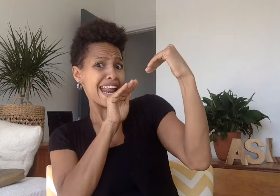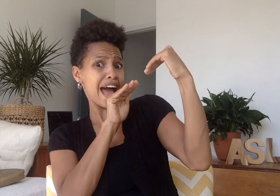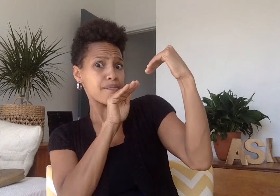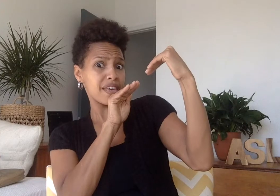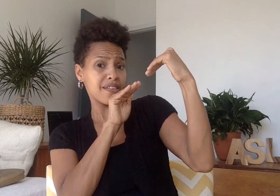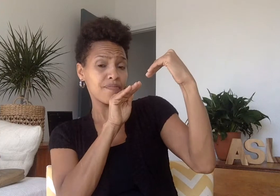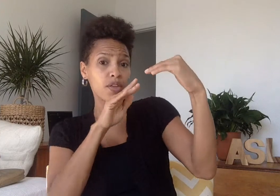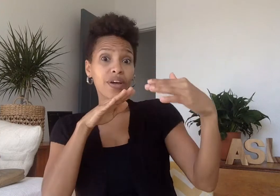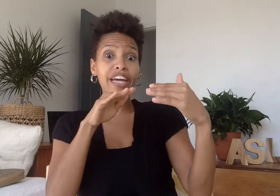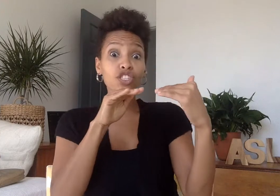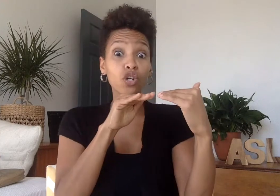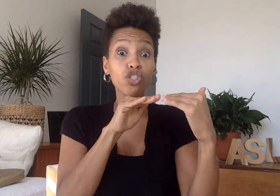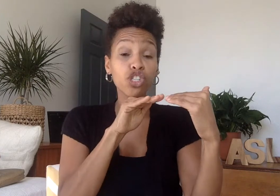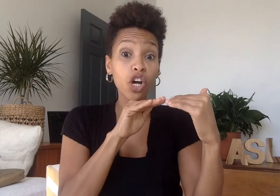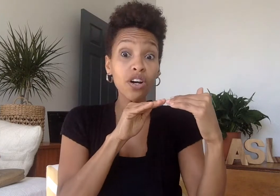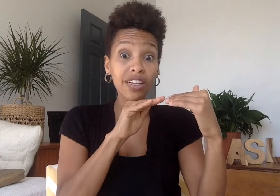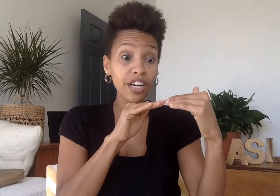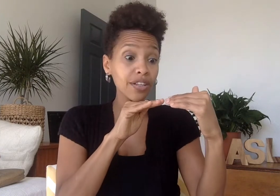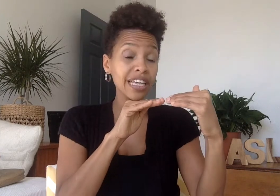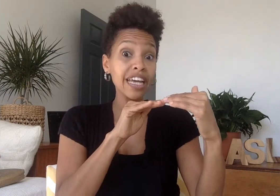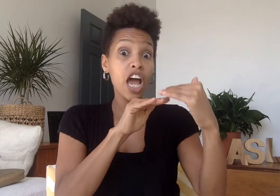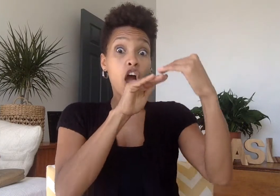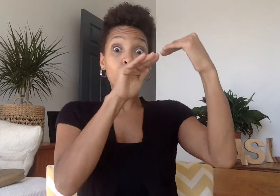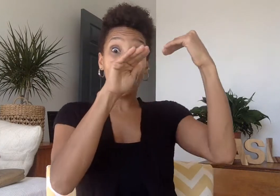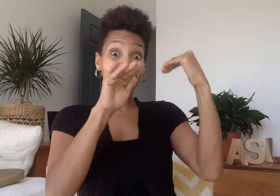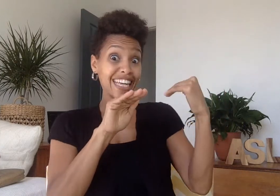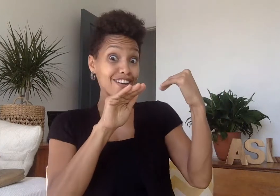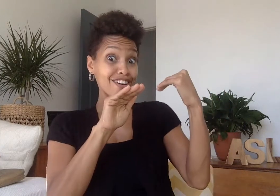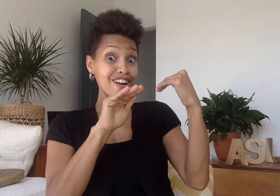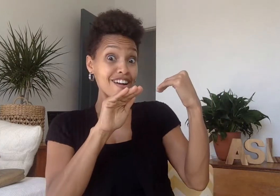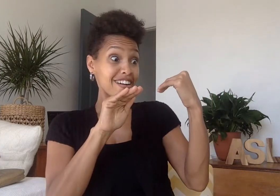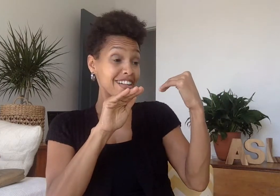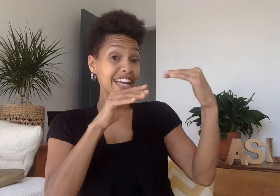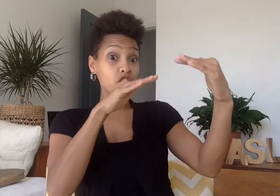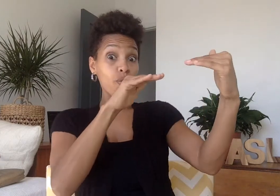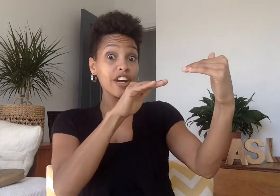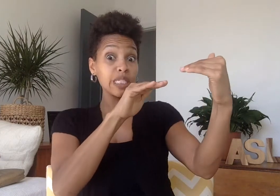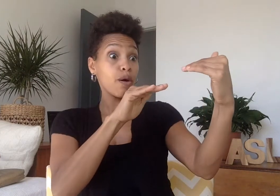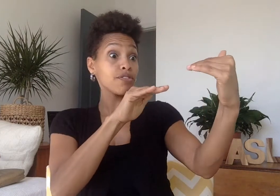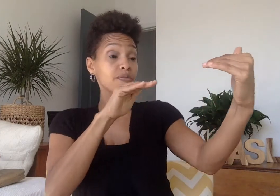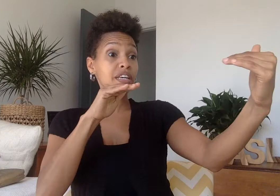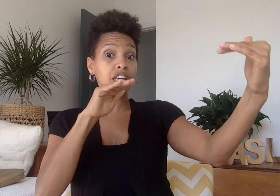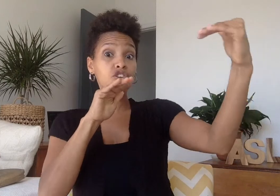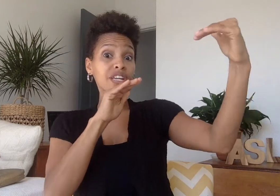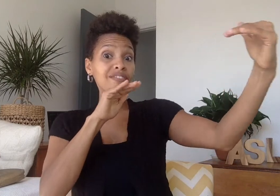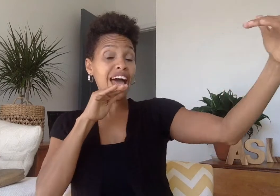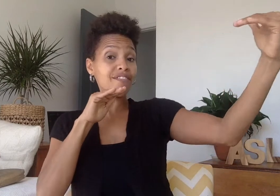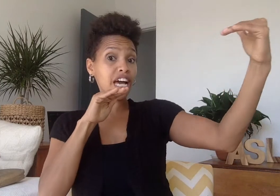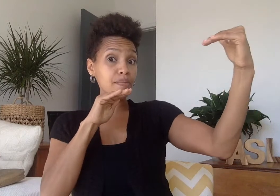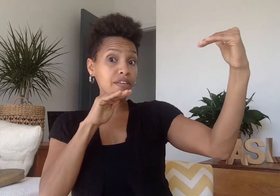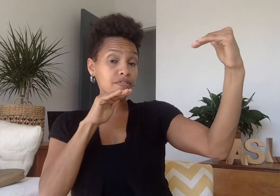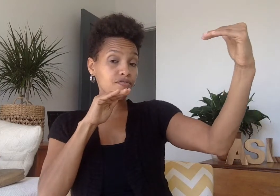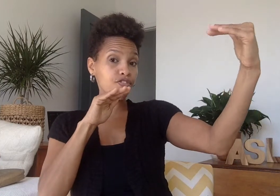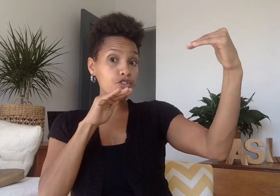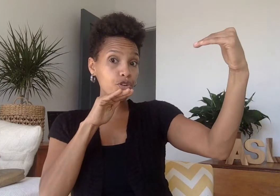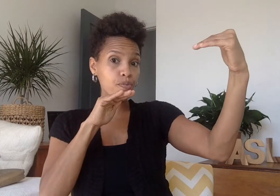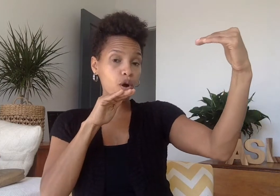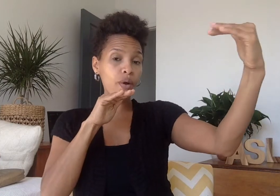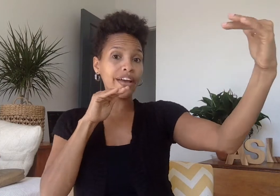at me. Okay? So show clearly right here, like where it's supposed to be, and you can even have it coming further away.